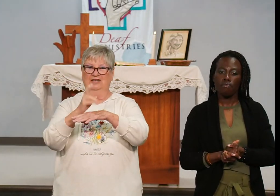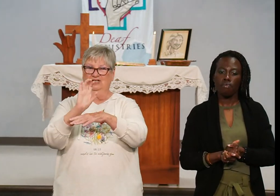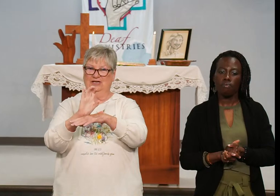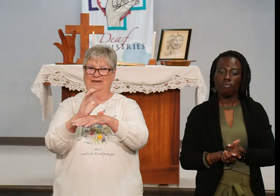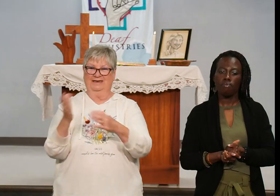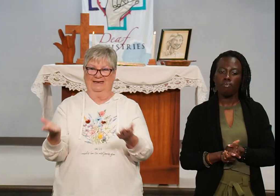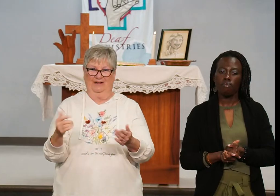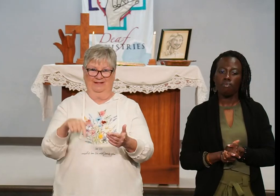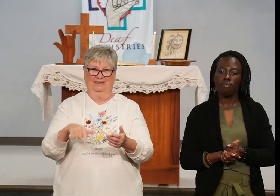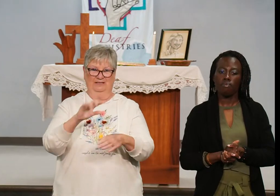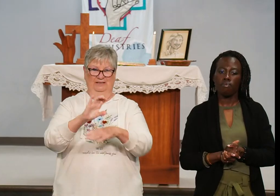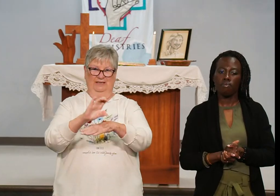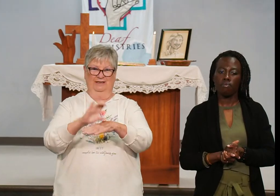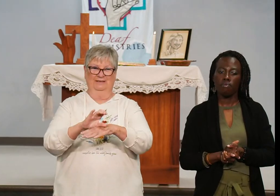at Walnut Hill Church.